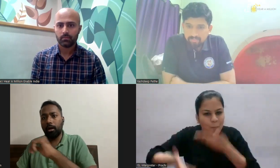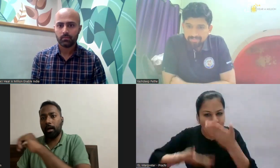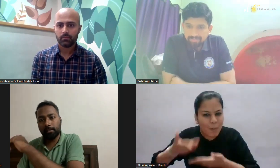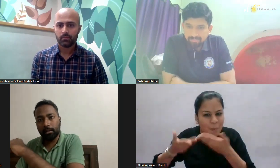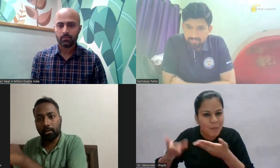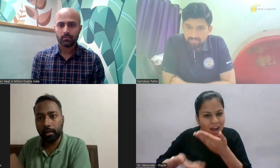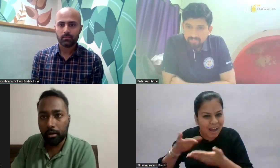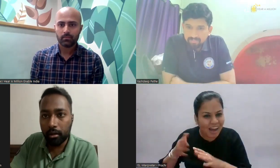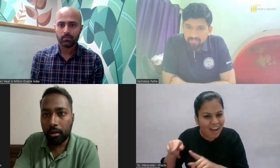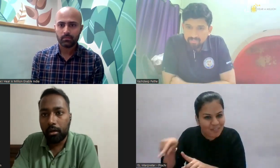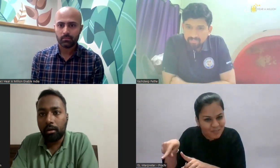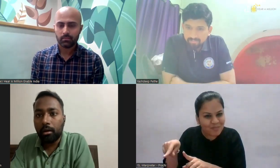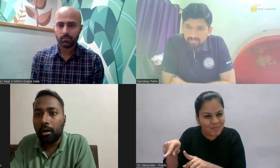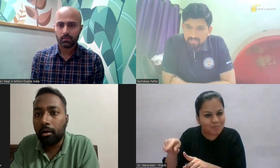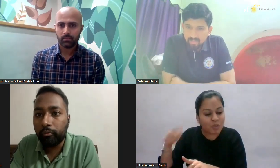So I say that